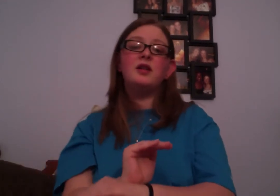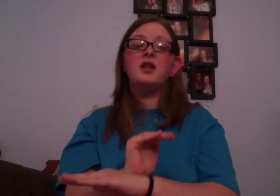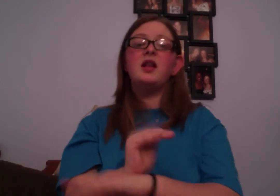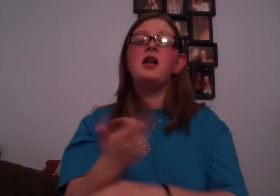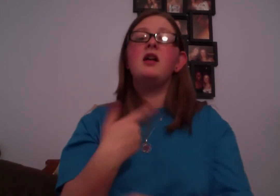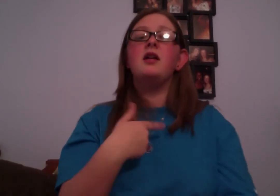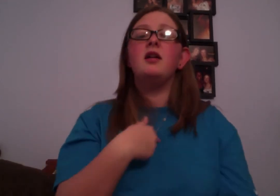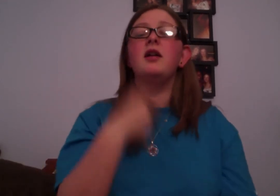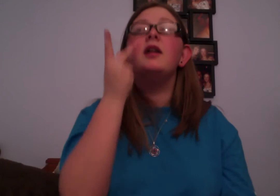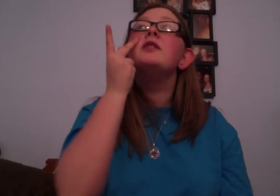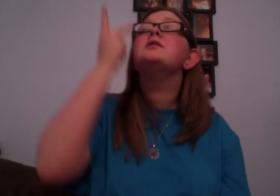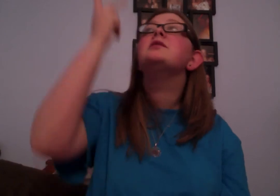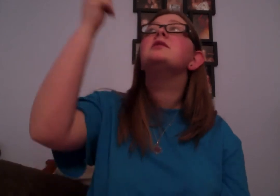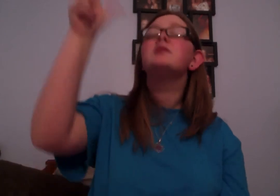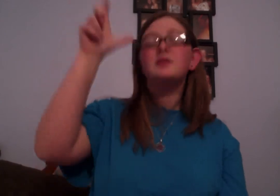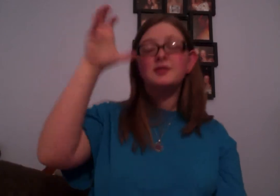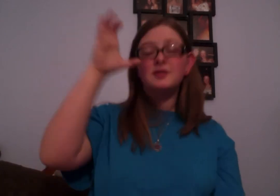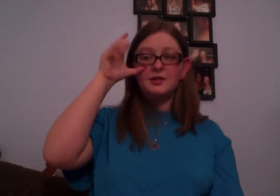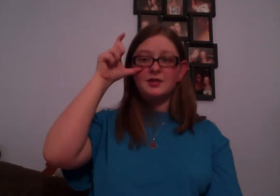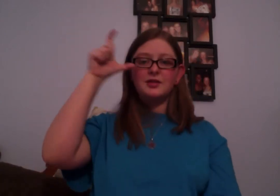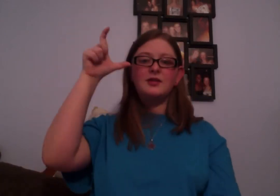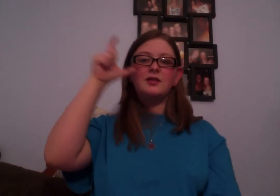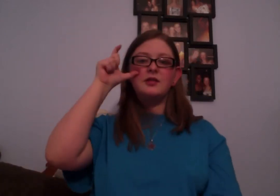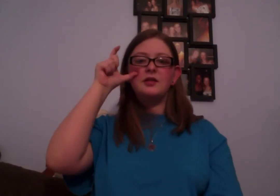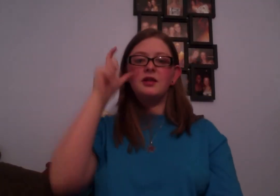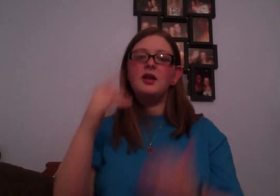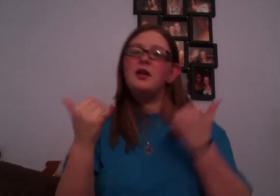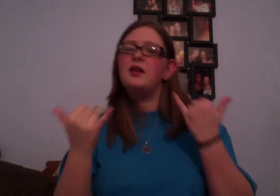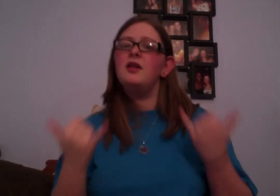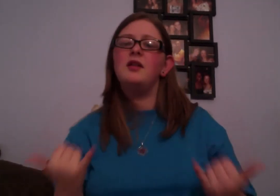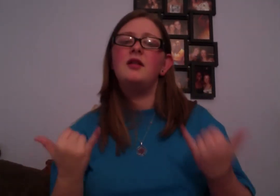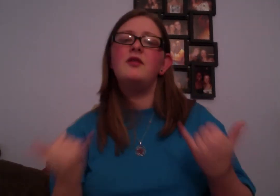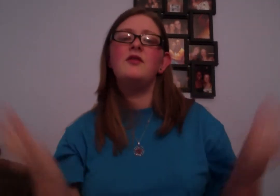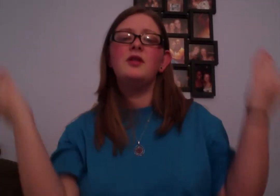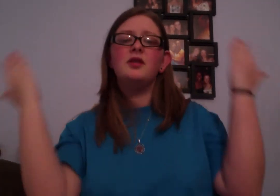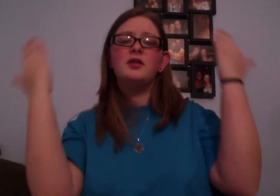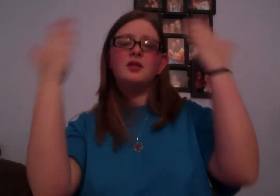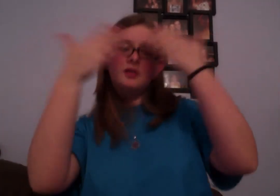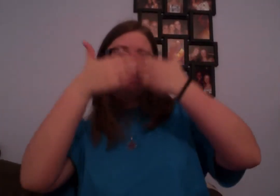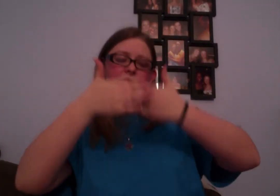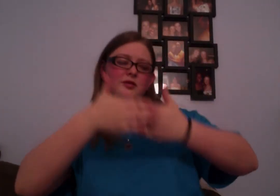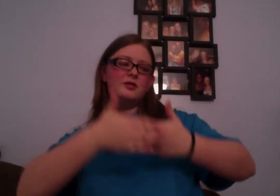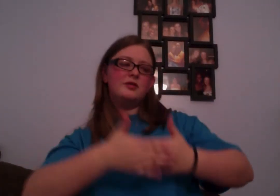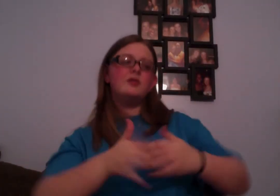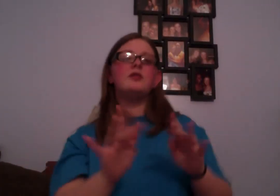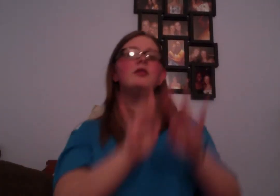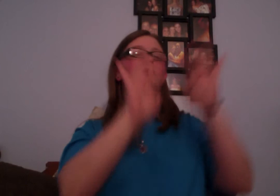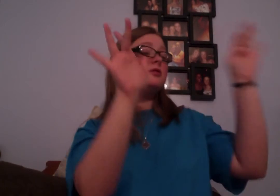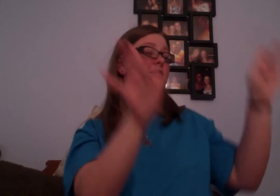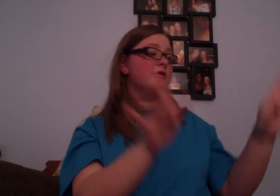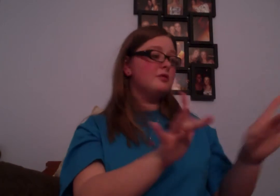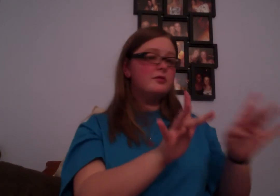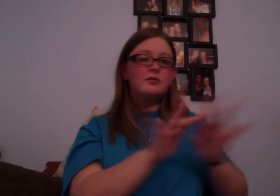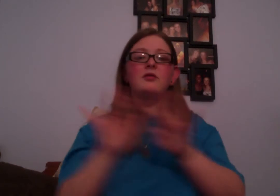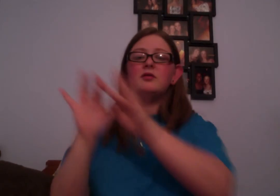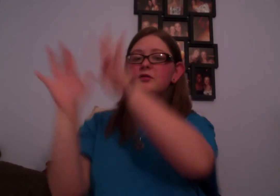I see the sun Here in the dark our two hearts